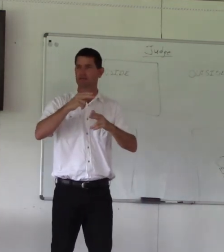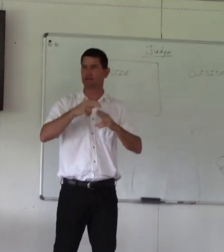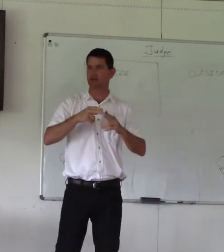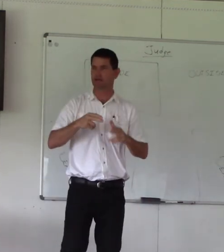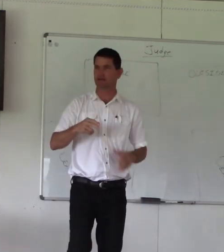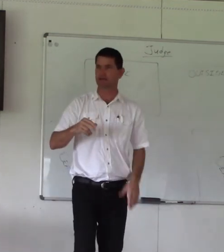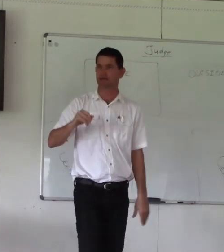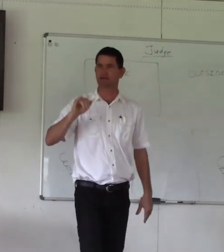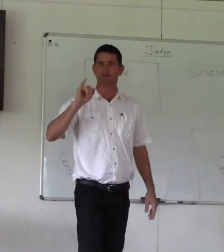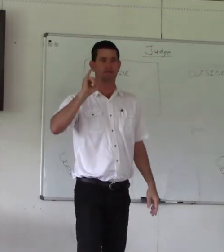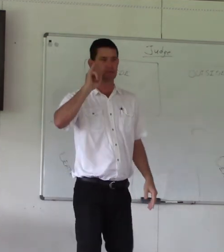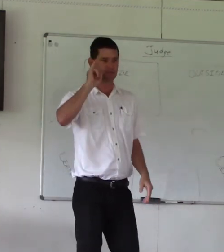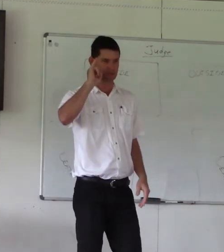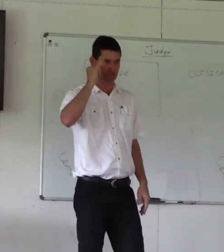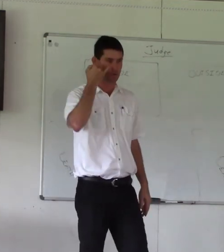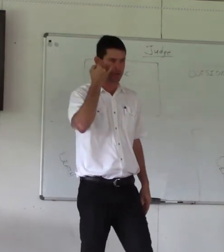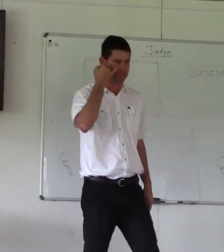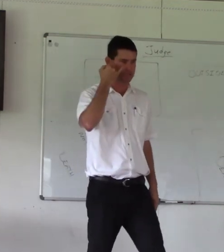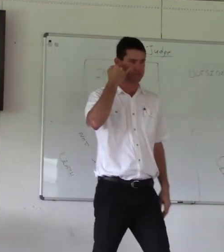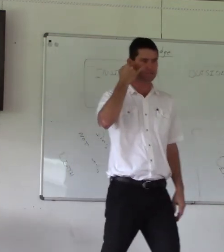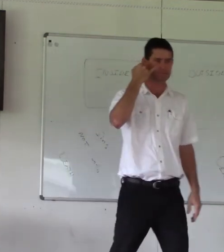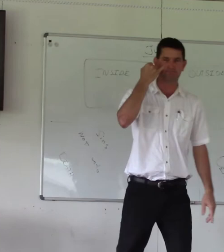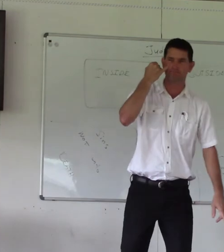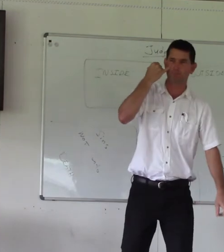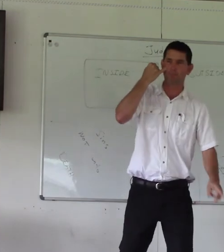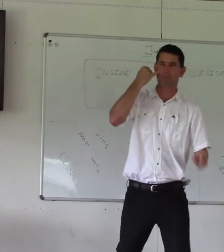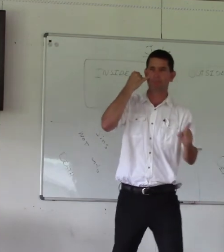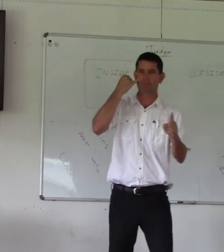Yeah. Judas.